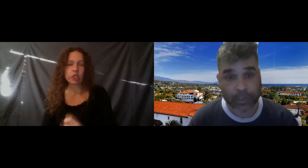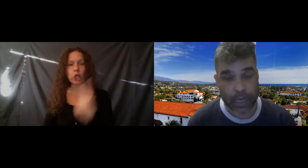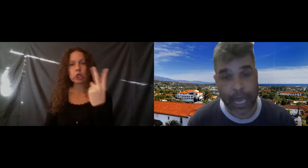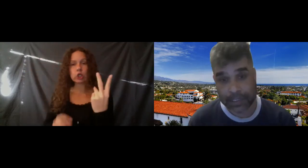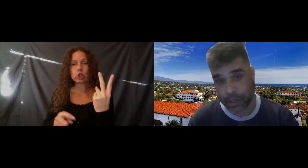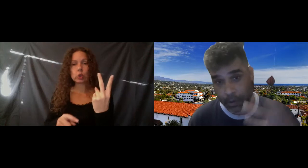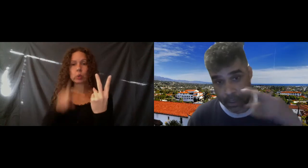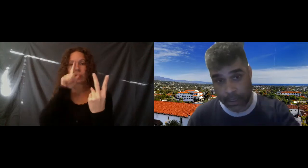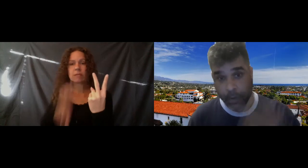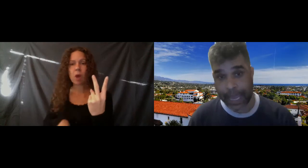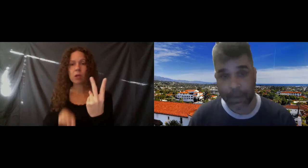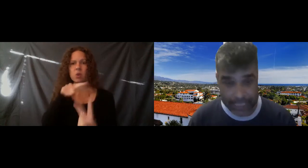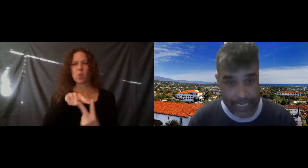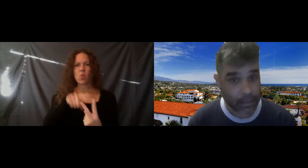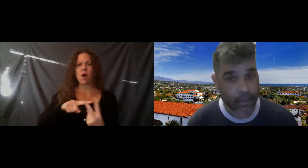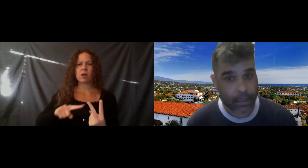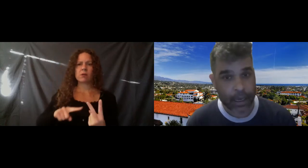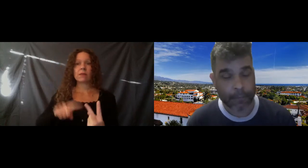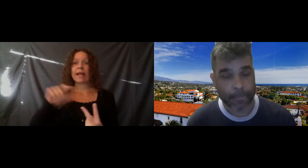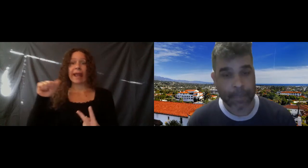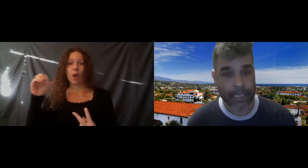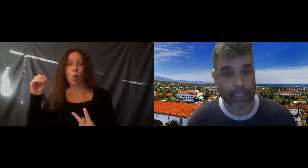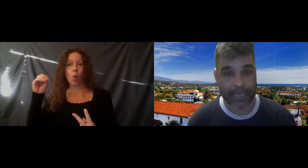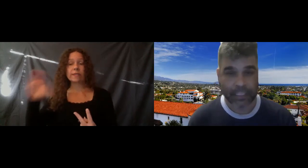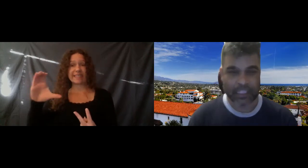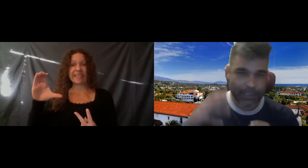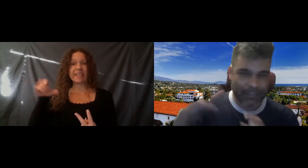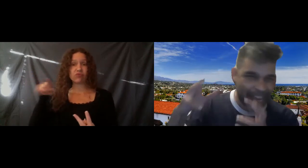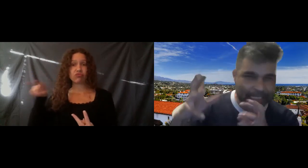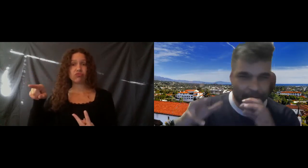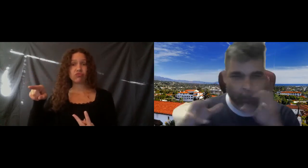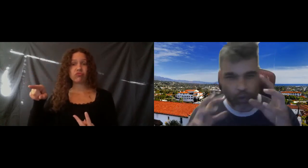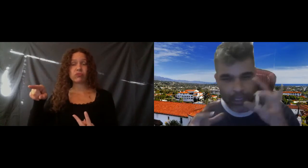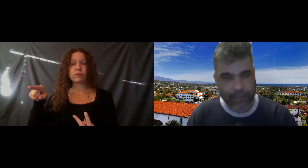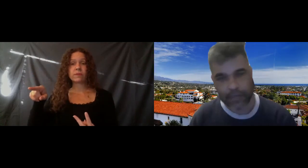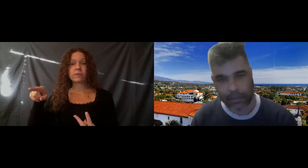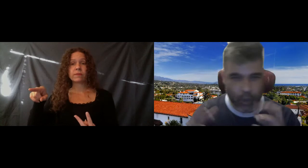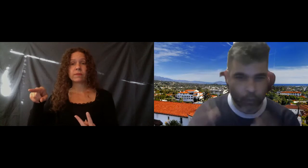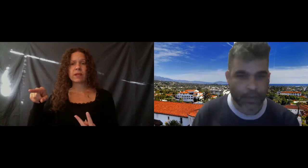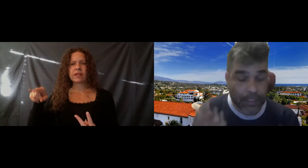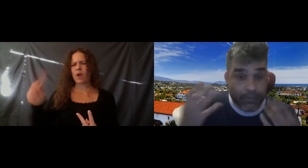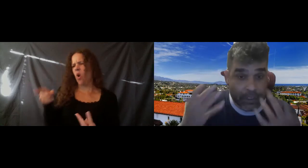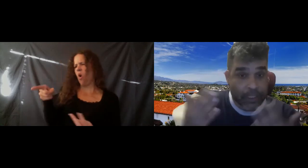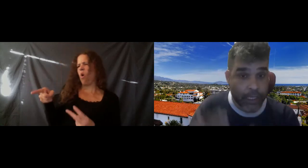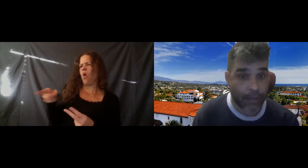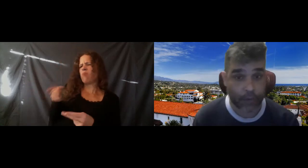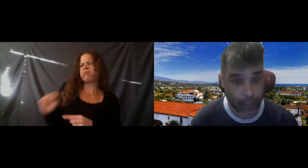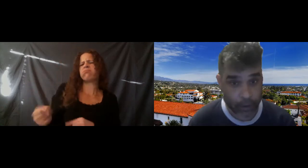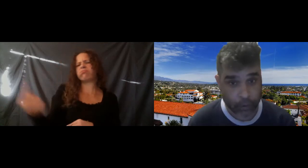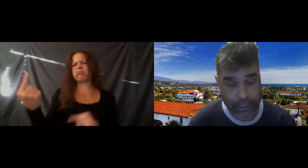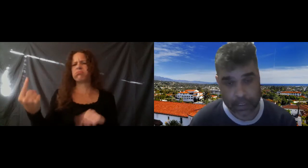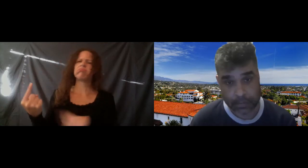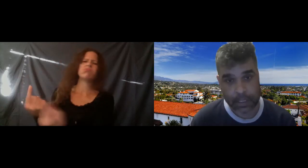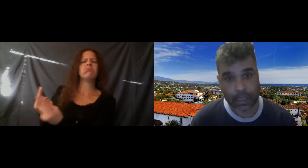gets personalized. So, you know, AOC is being just divisive and destructive and so forth, instead of just actually offering